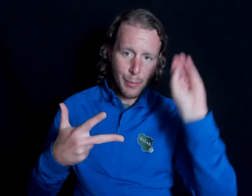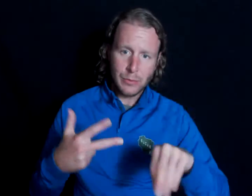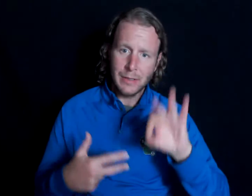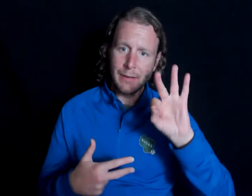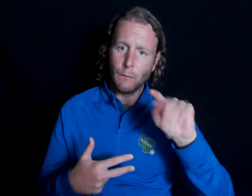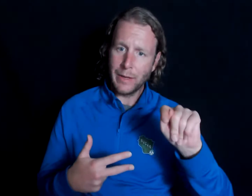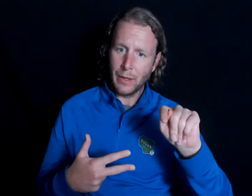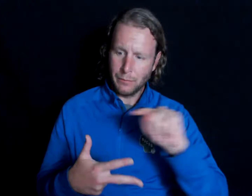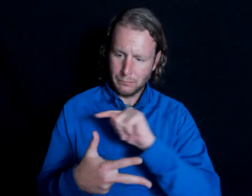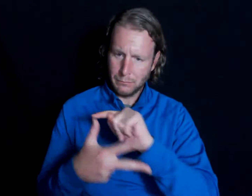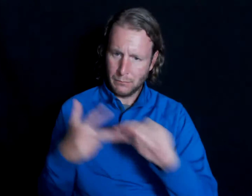against Fultz.